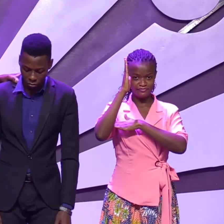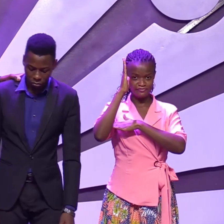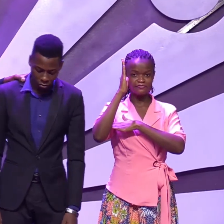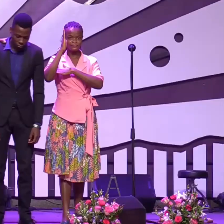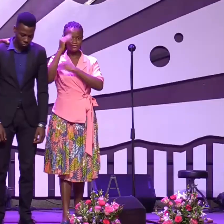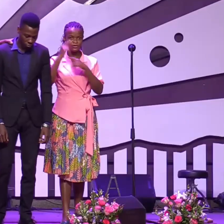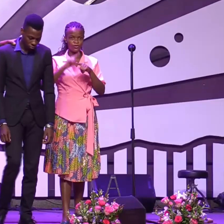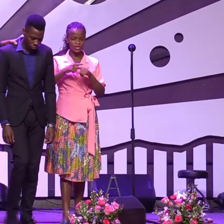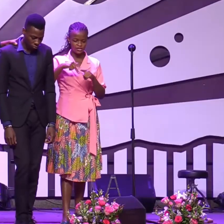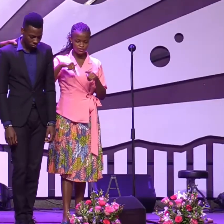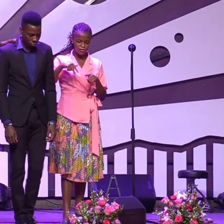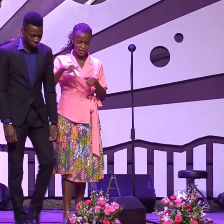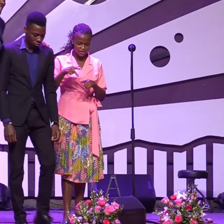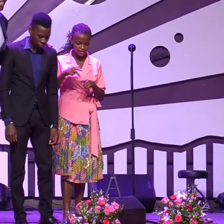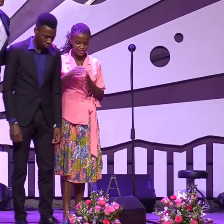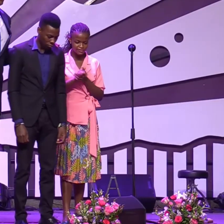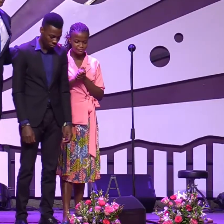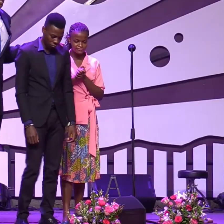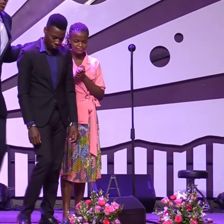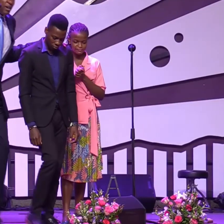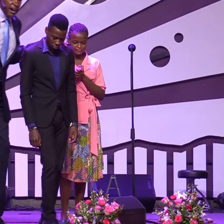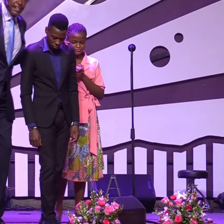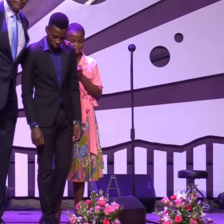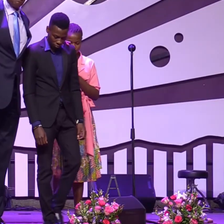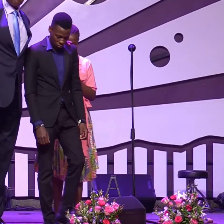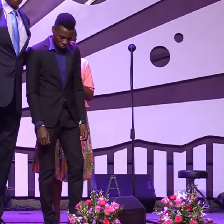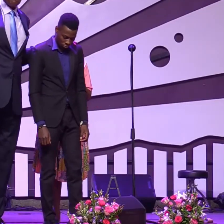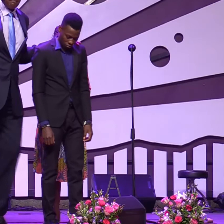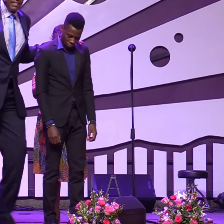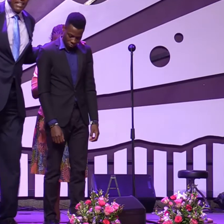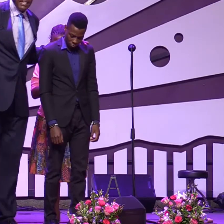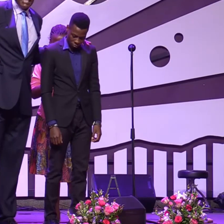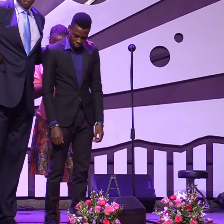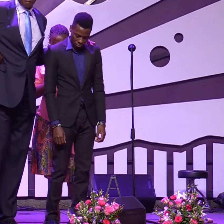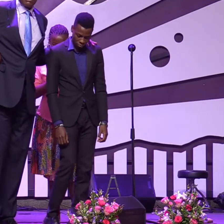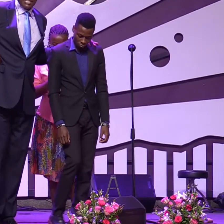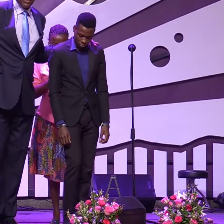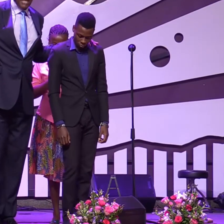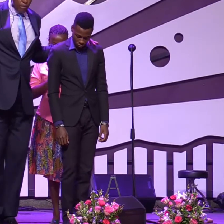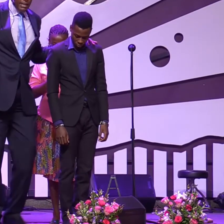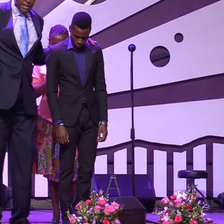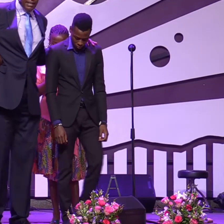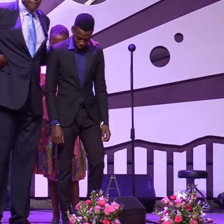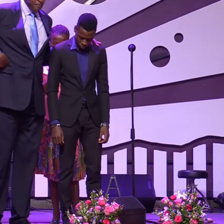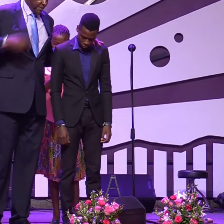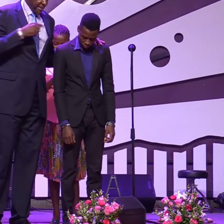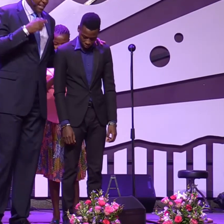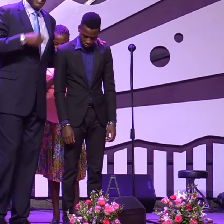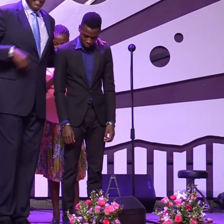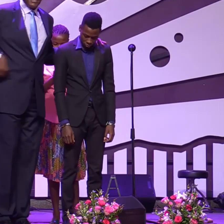as he walks he leans on God Paul says when I'm weak